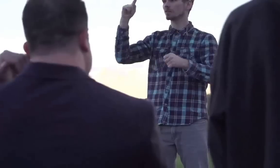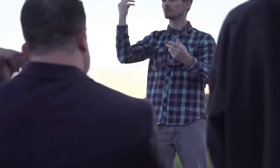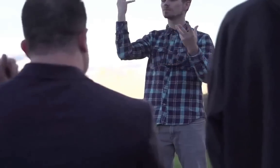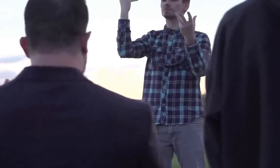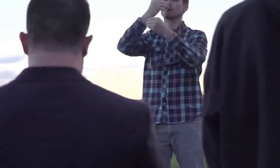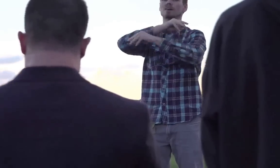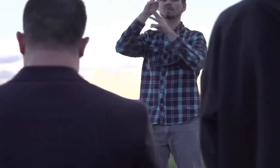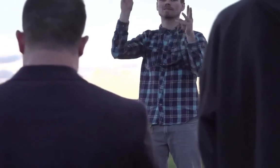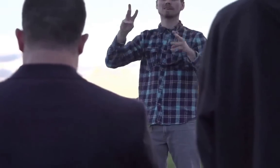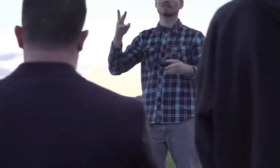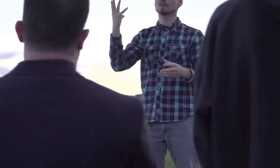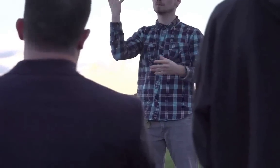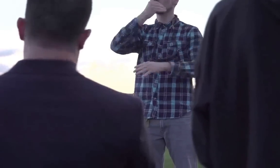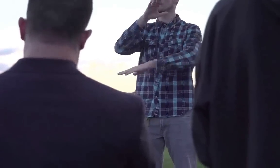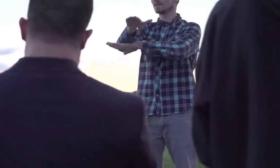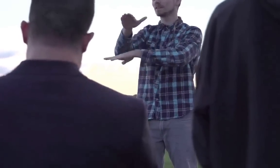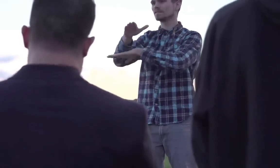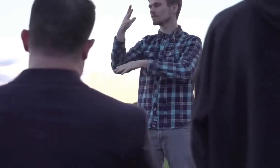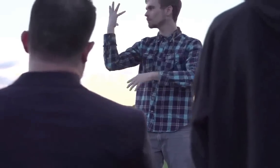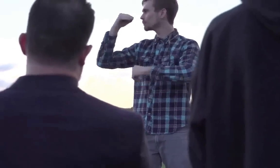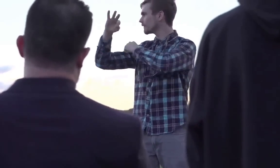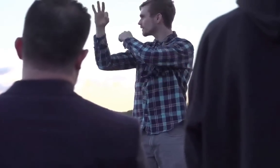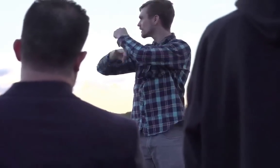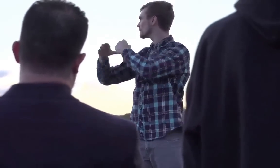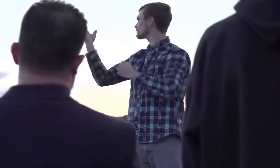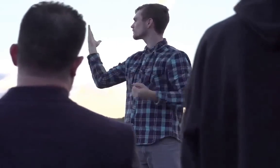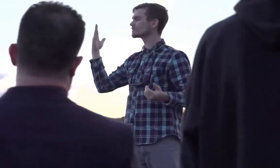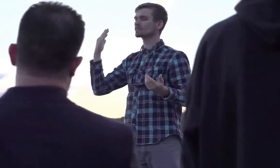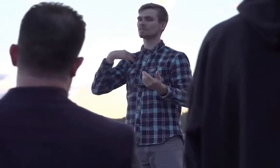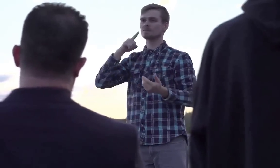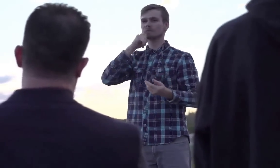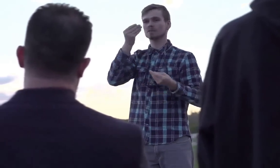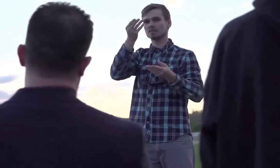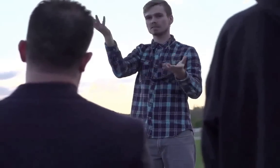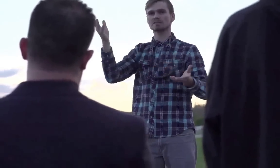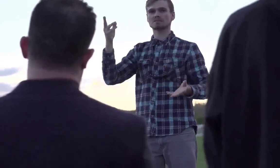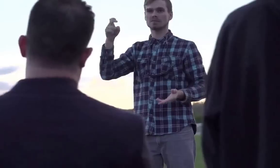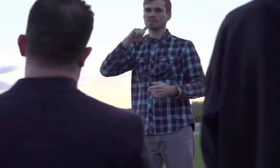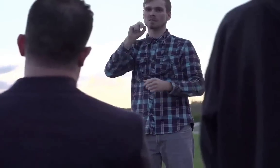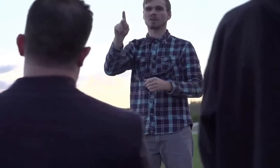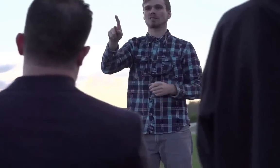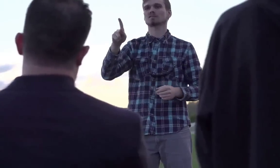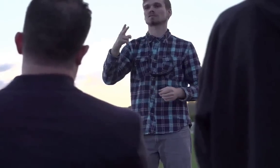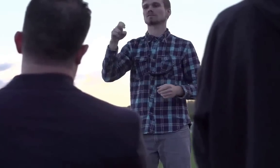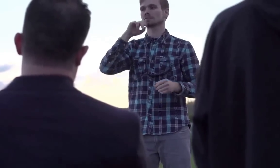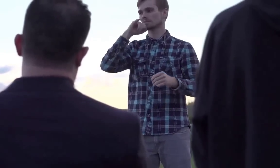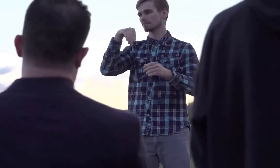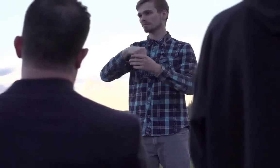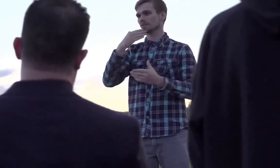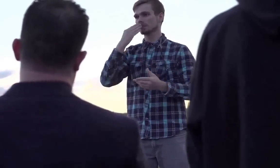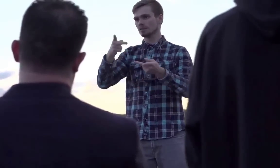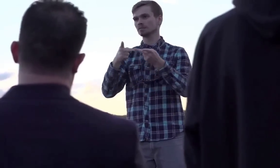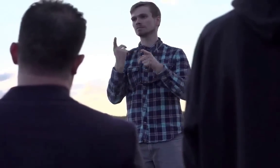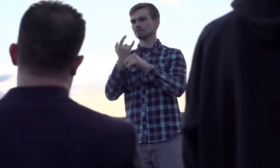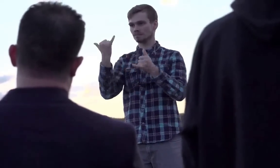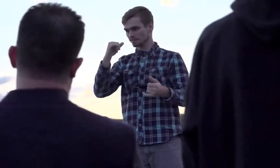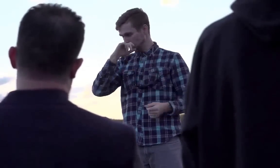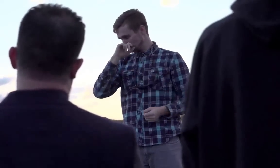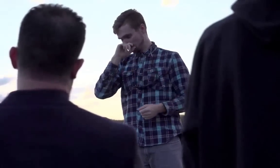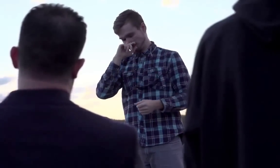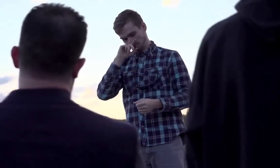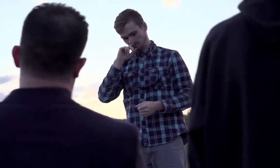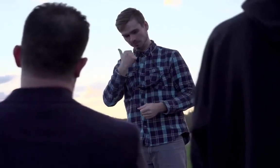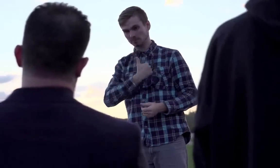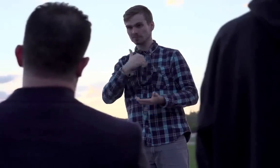today that it's a beautiful world. You know, we're here in this beautiful place, the sun's setting. Ben is in a good place